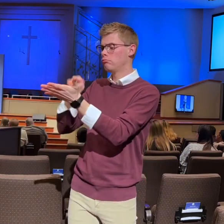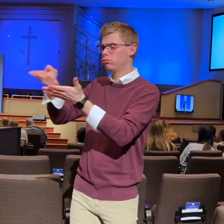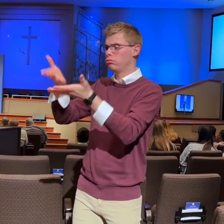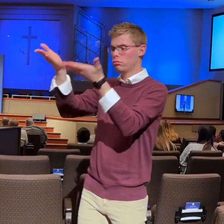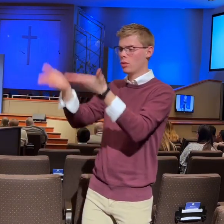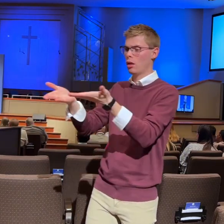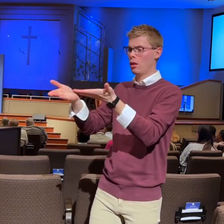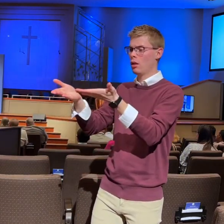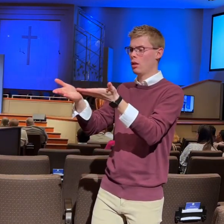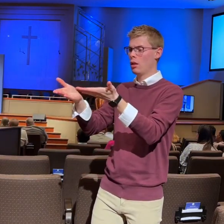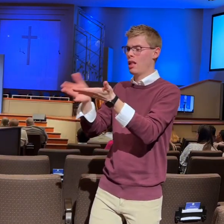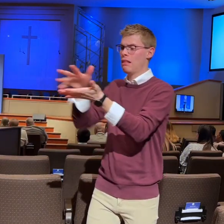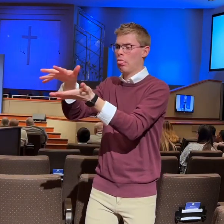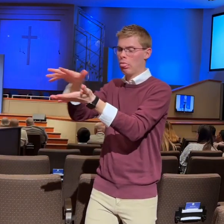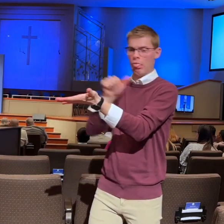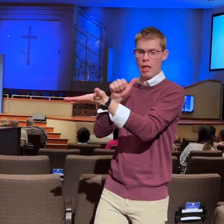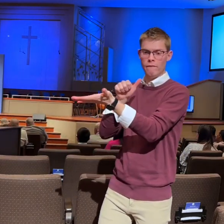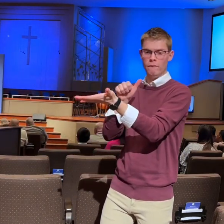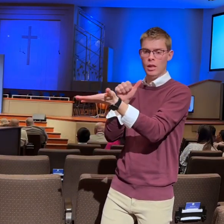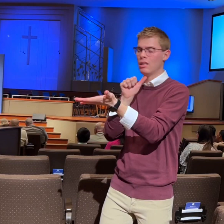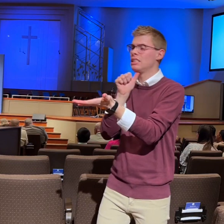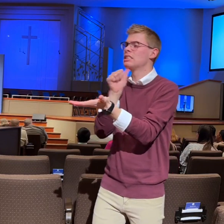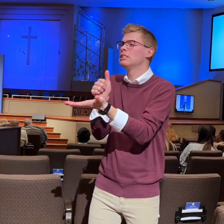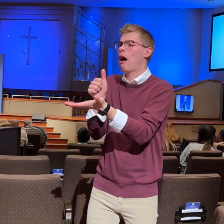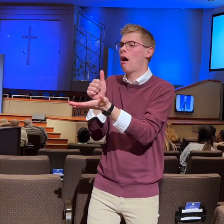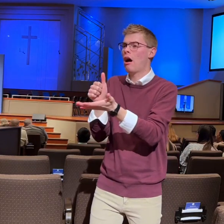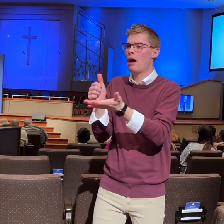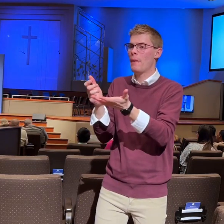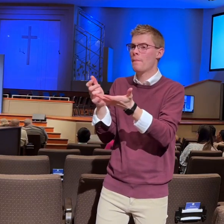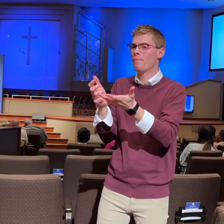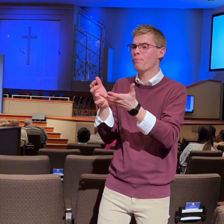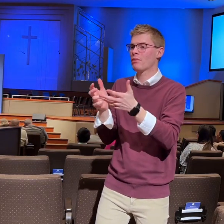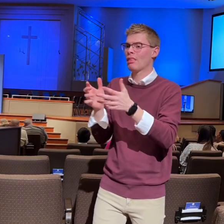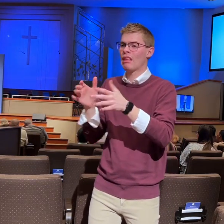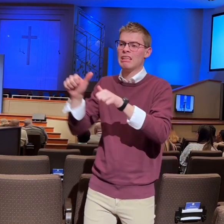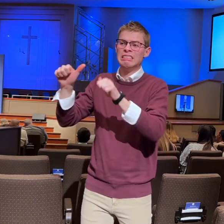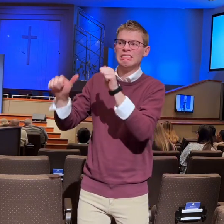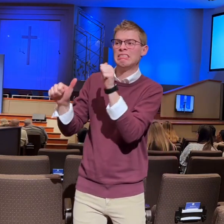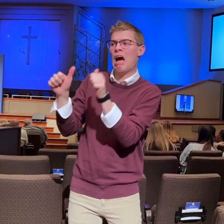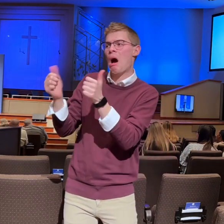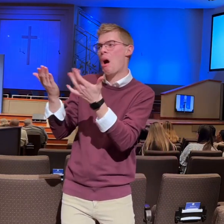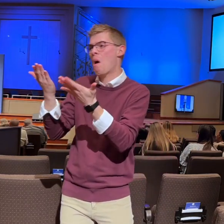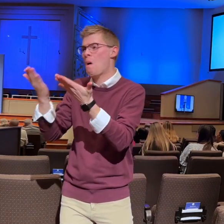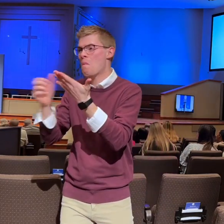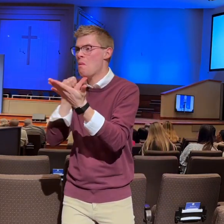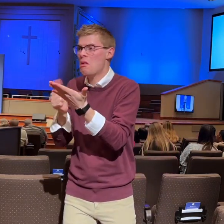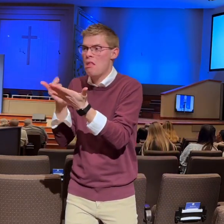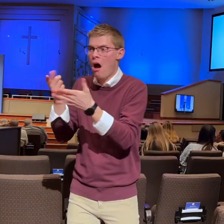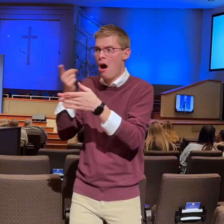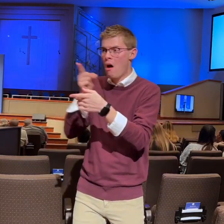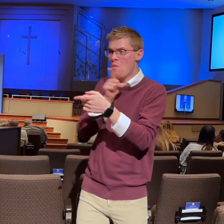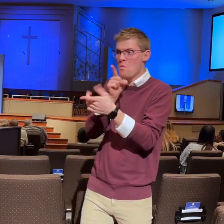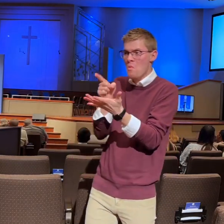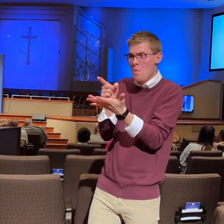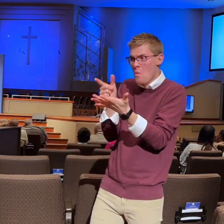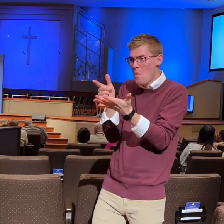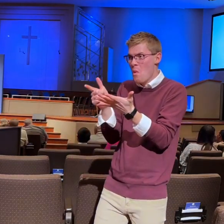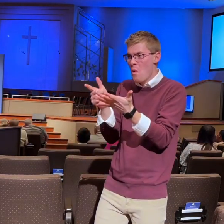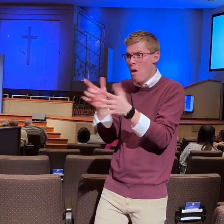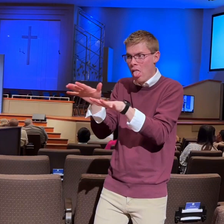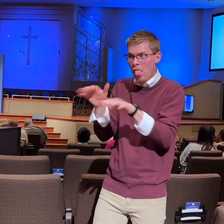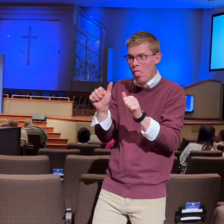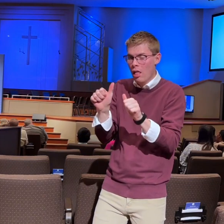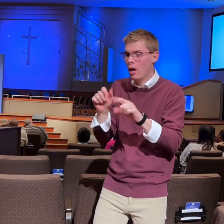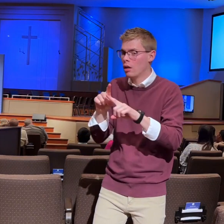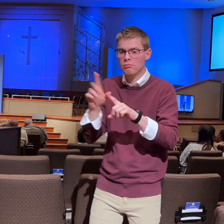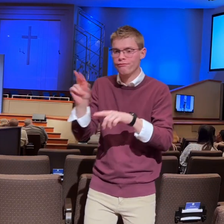turning away from the book that we're preaching tonight. Some will depart from the faith, which was once delivered under the saints. People who